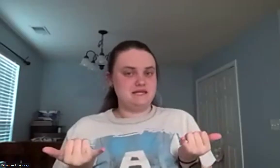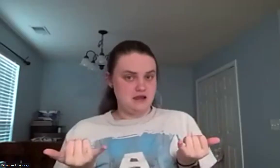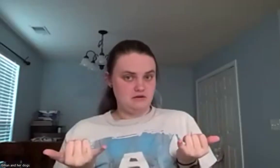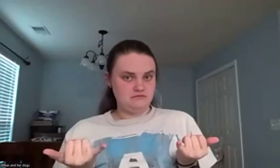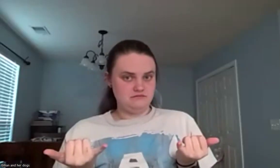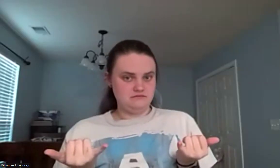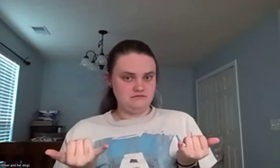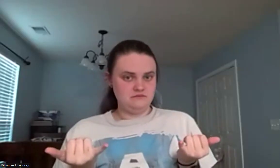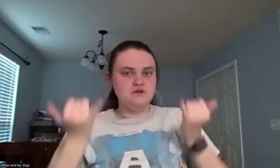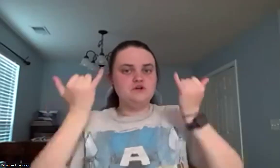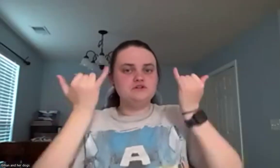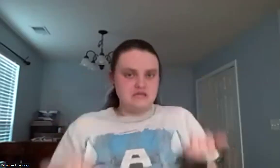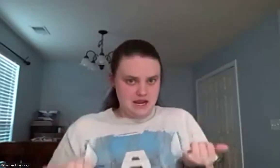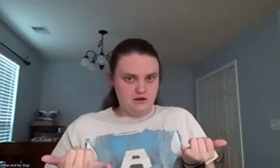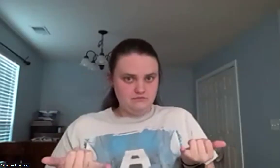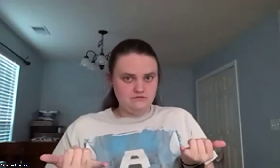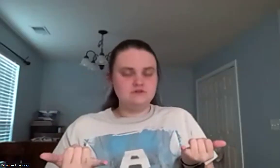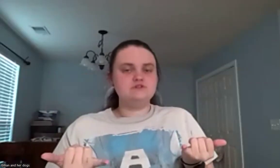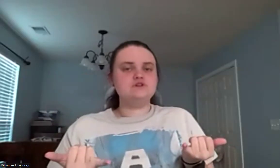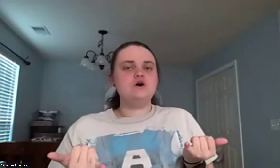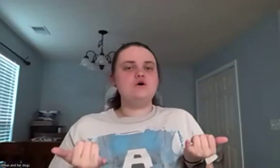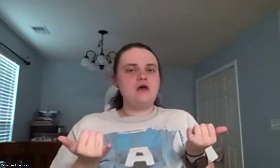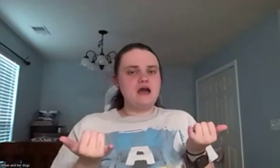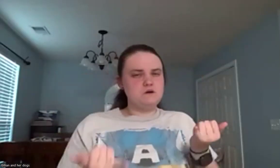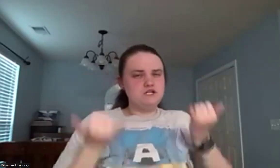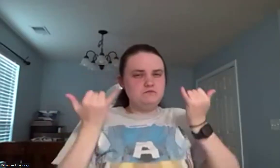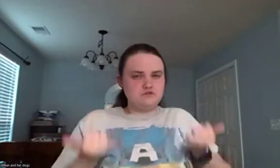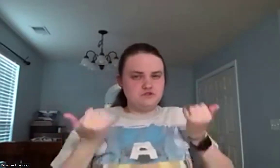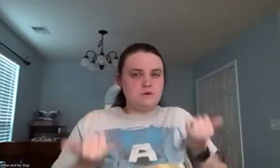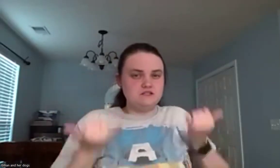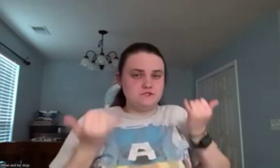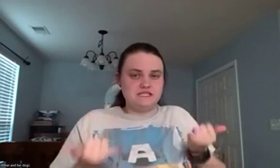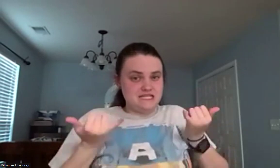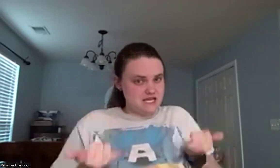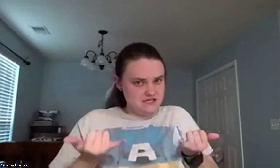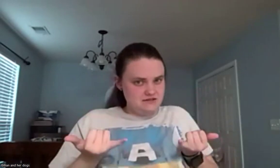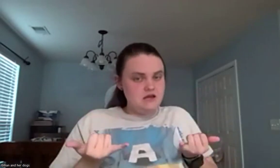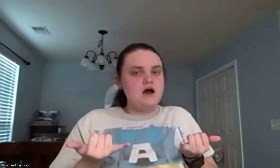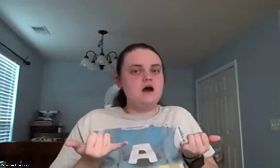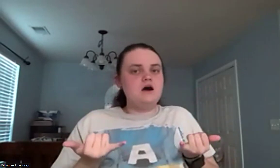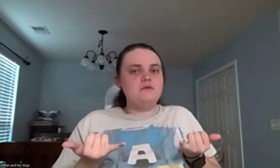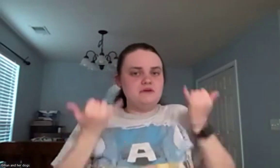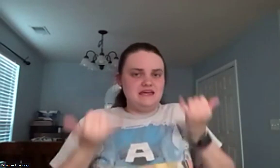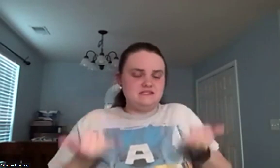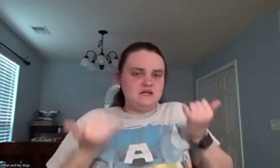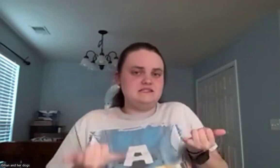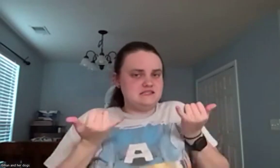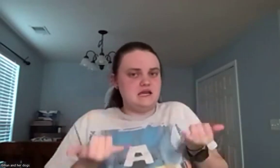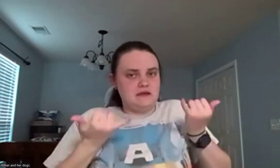now. Now. So that's why you bounce twice for today, is because it's saying like